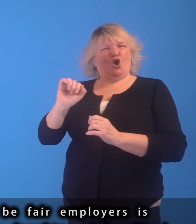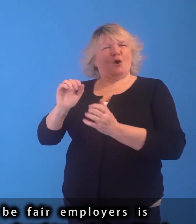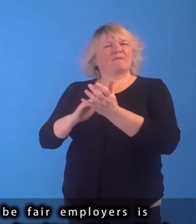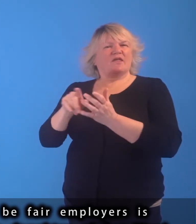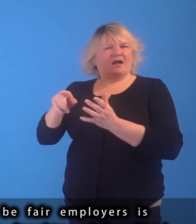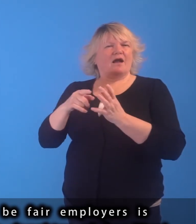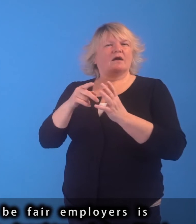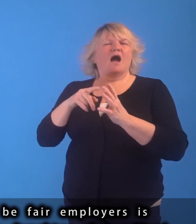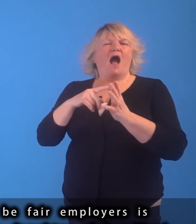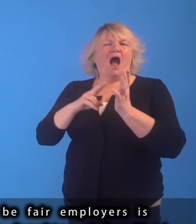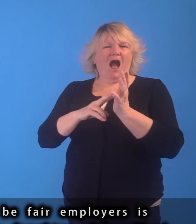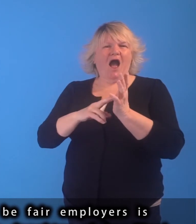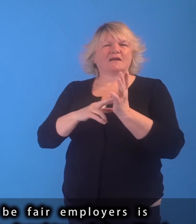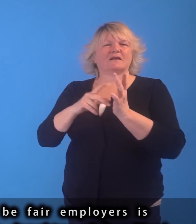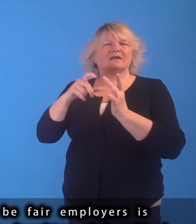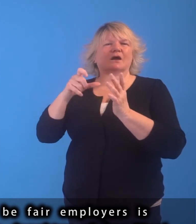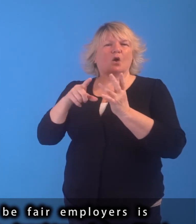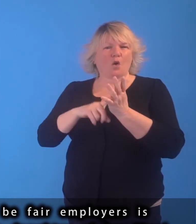Byrne,